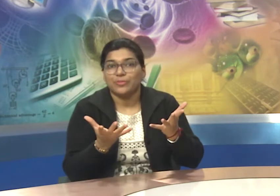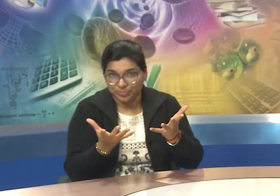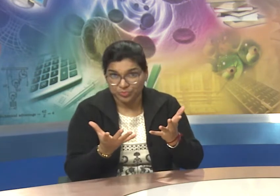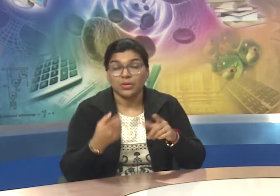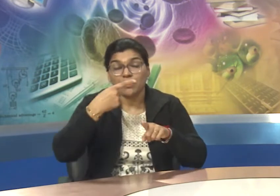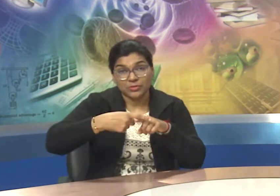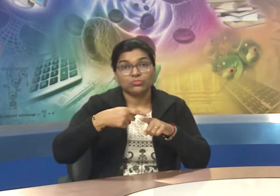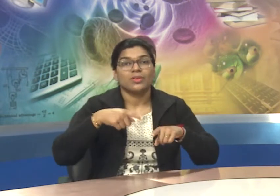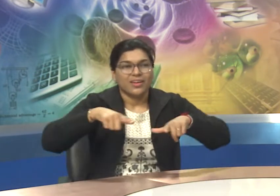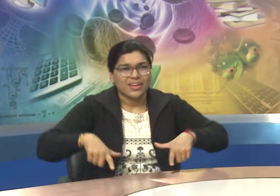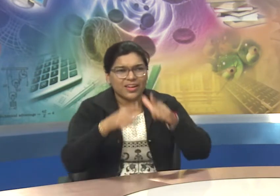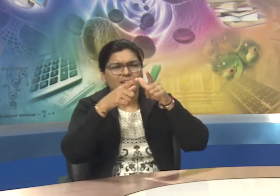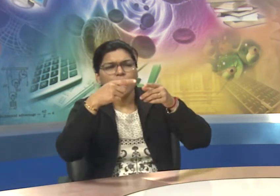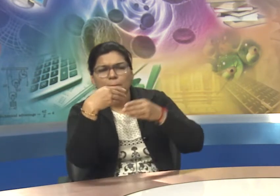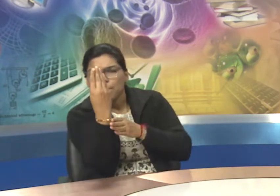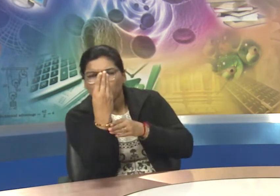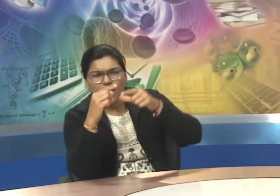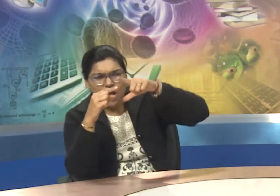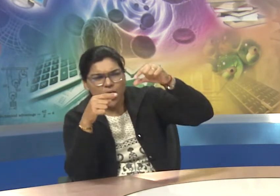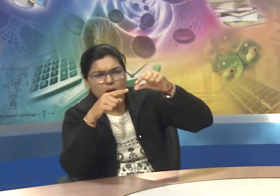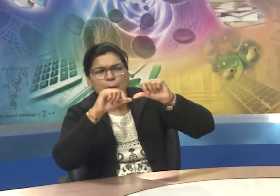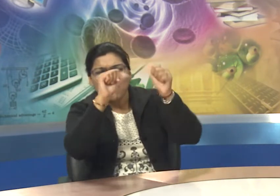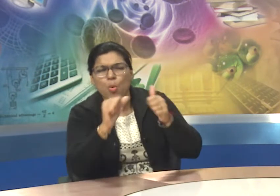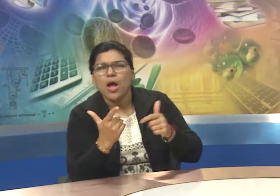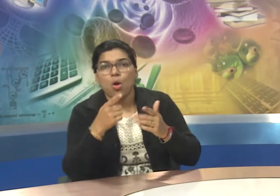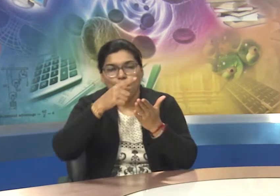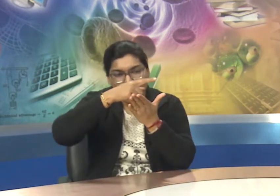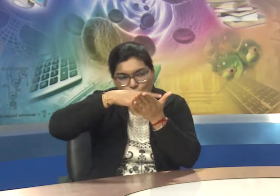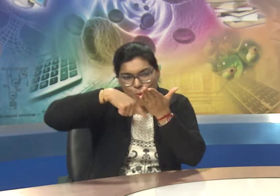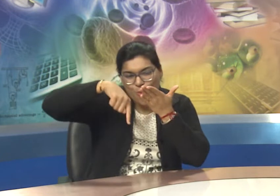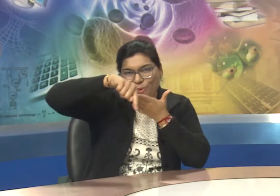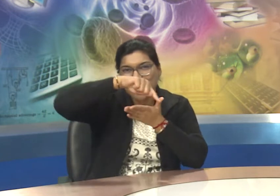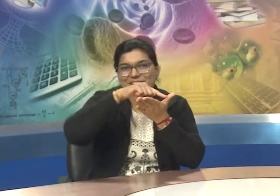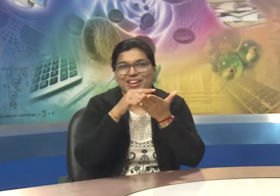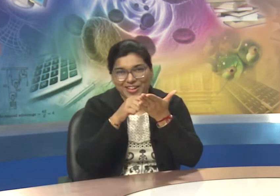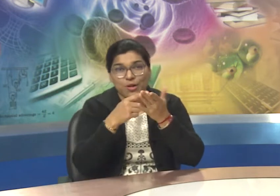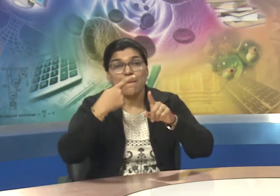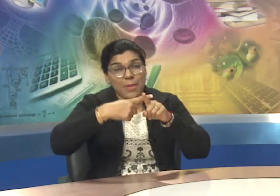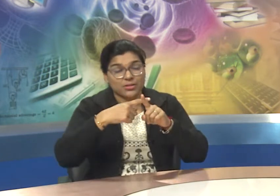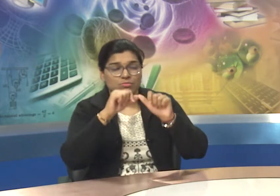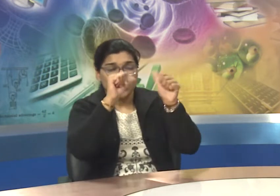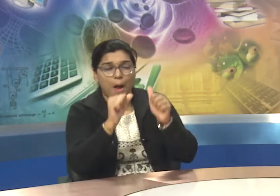old banyan tree. The leaves are oval in